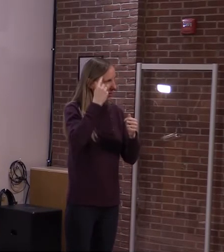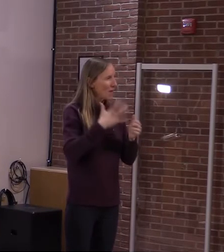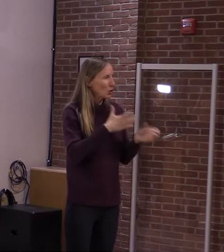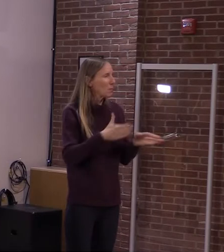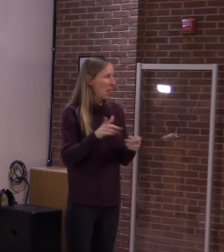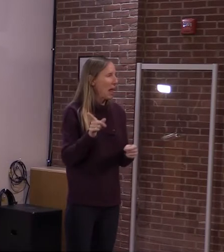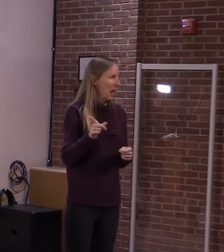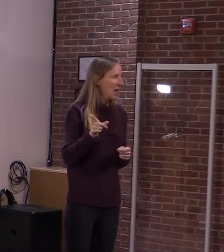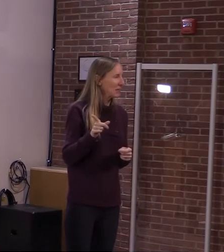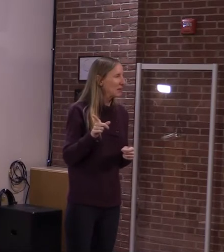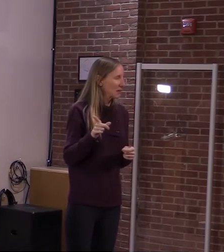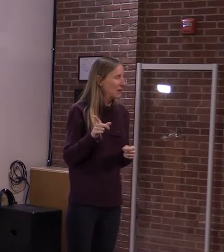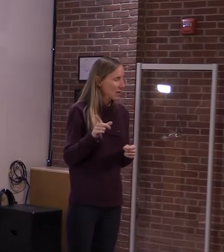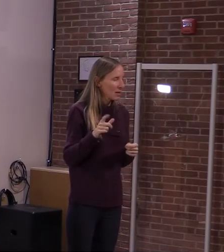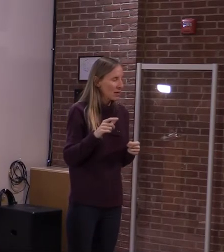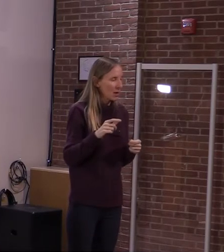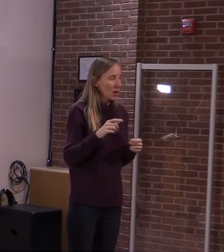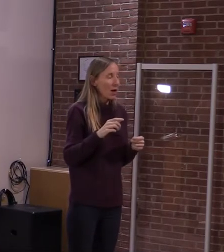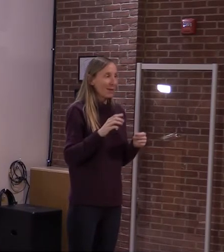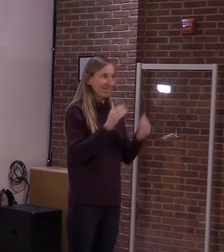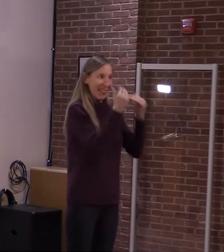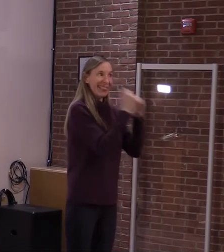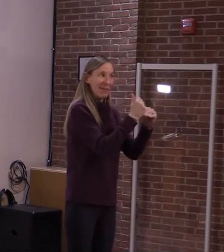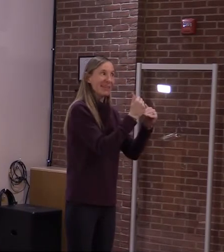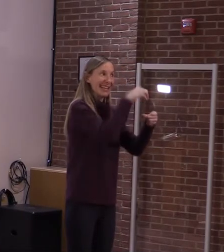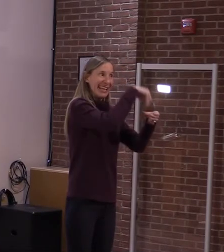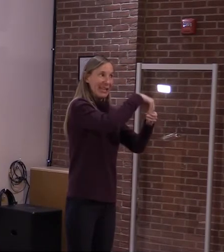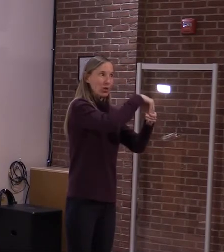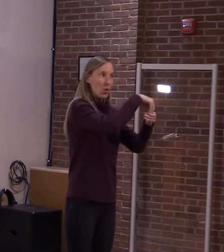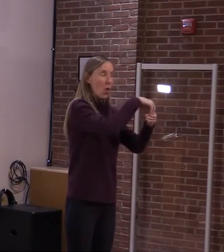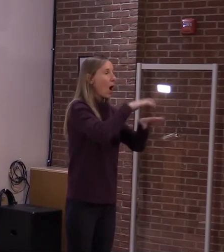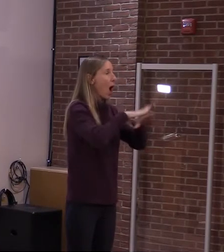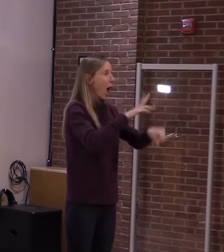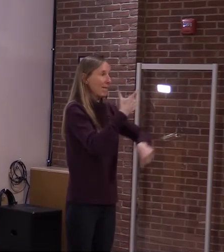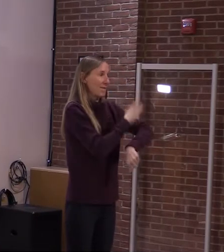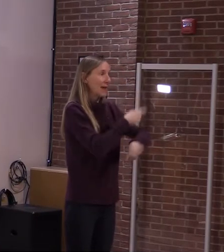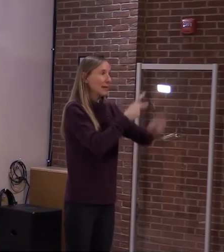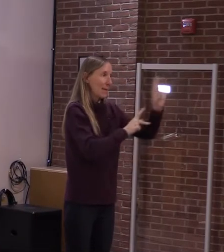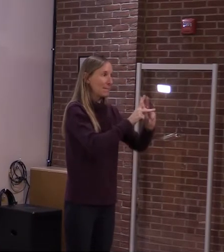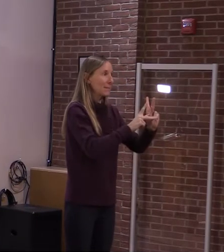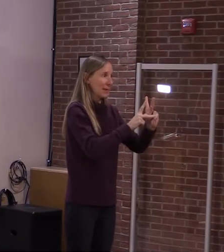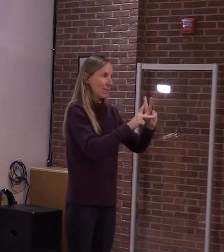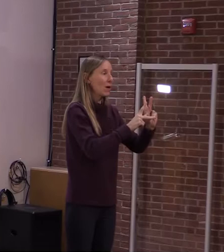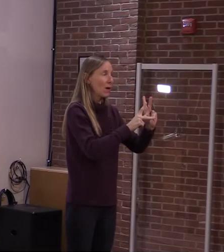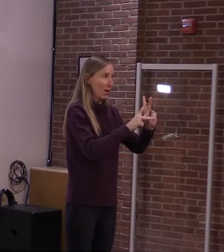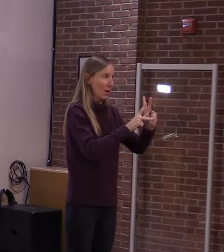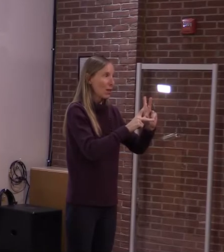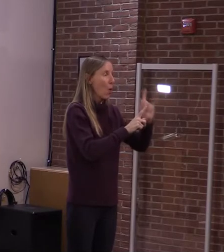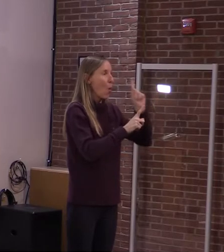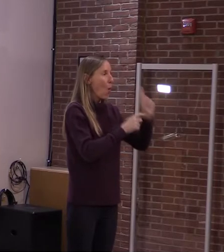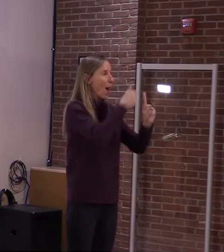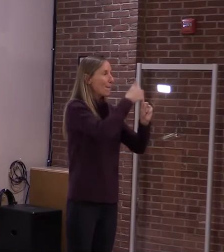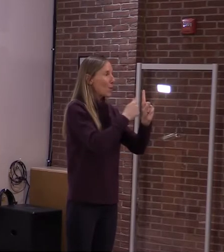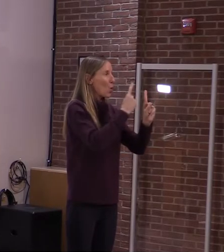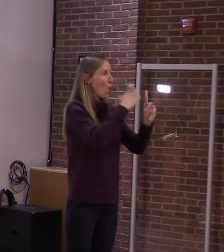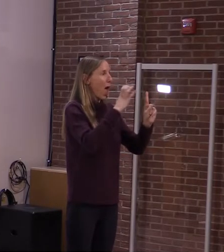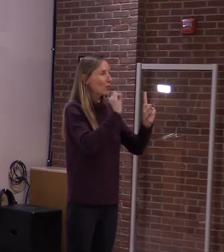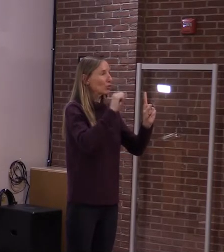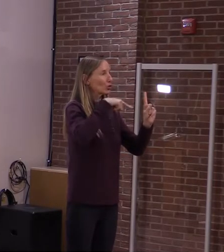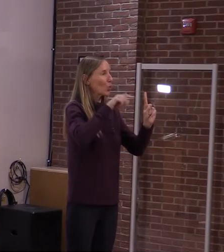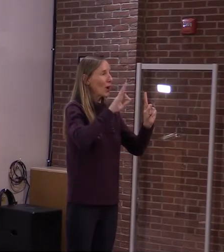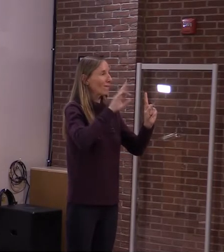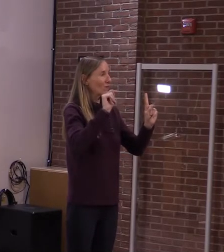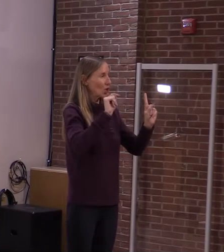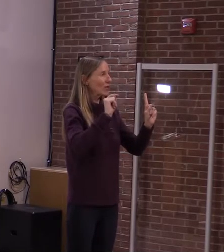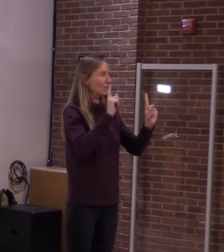option, certainly, on indoor unvaccinated people is one per 100 per square foot, and then any